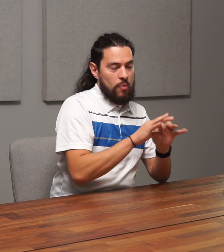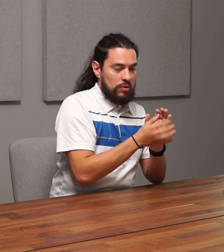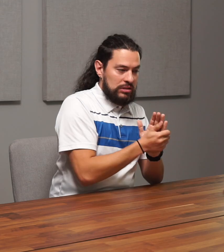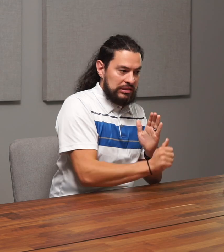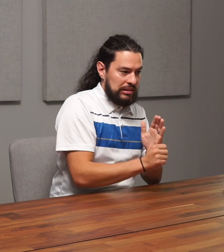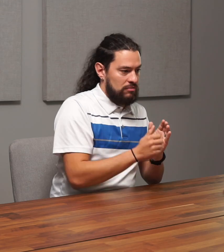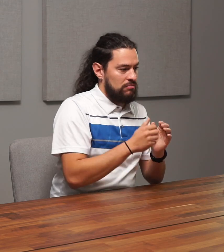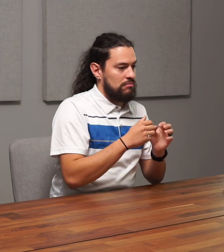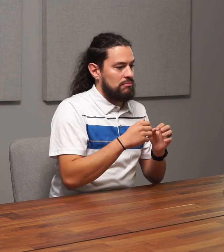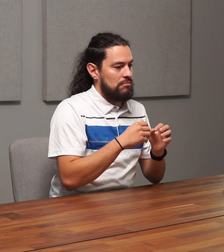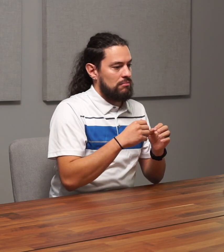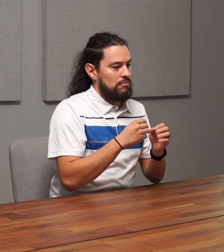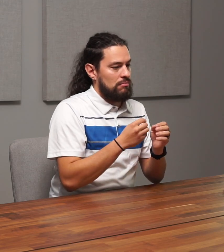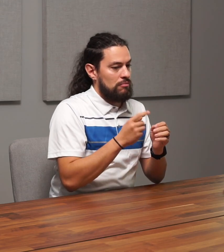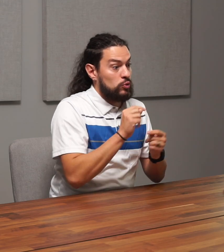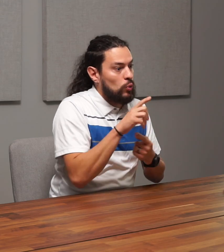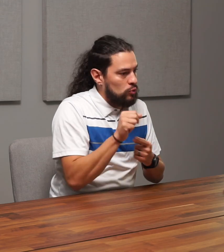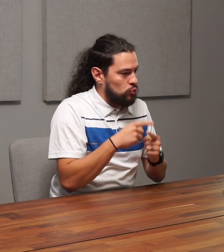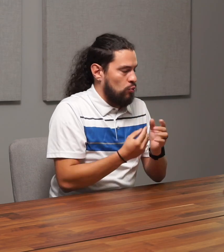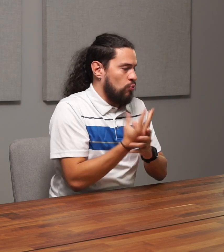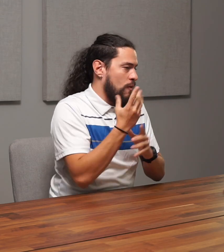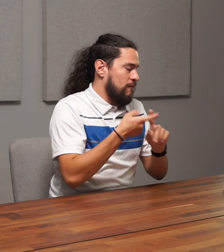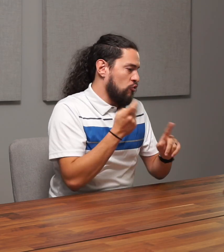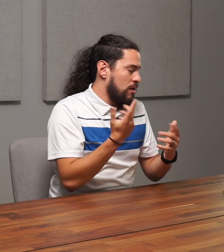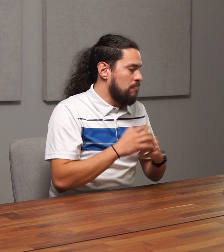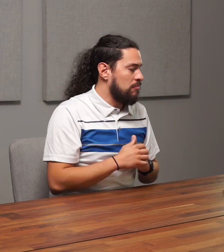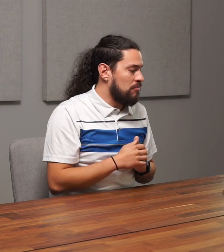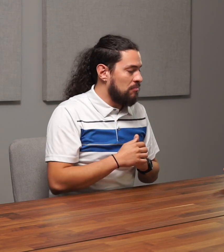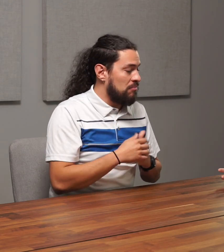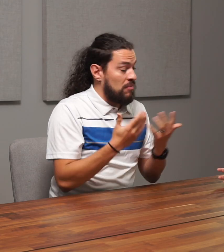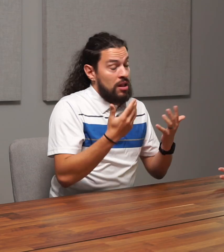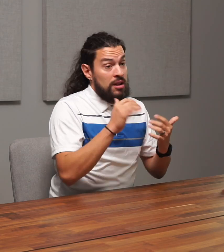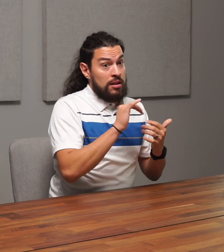people make those mistakes learning from it